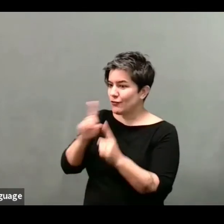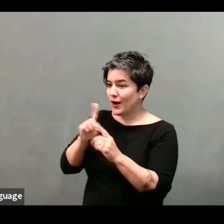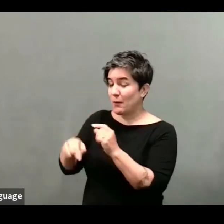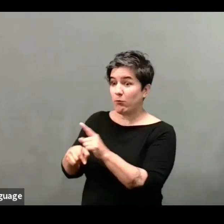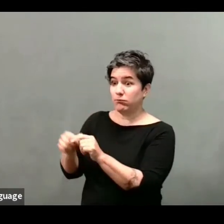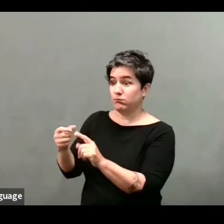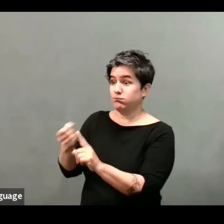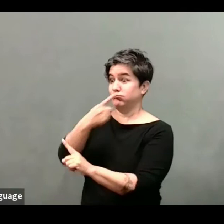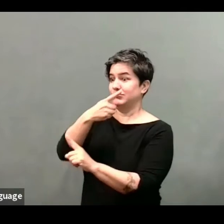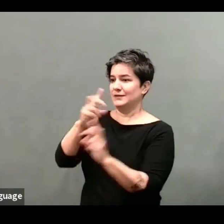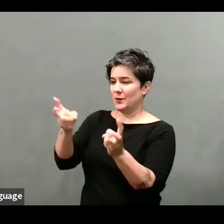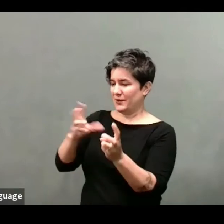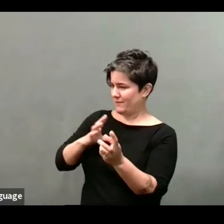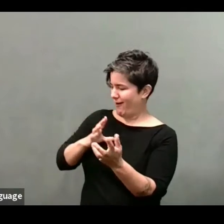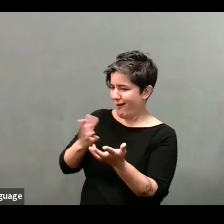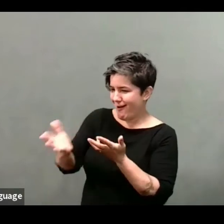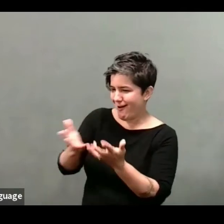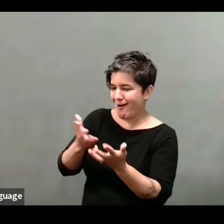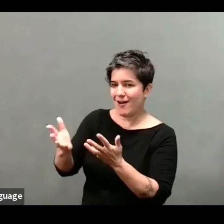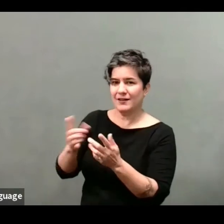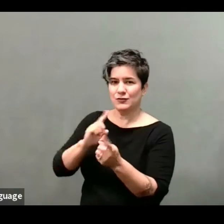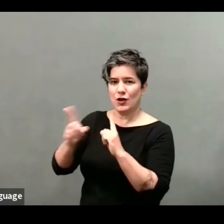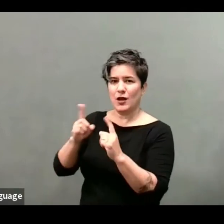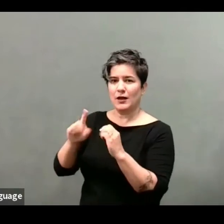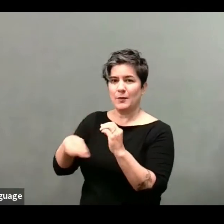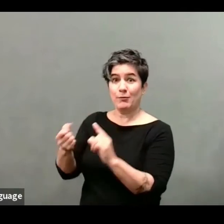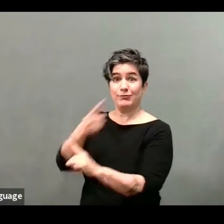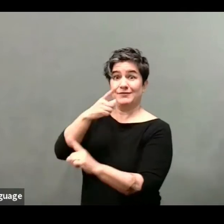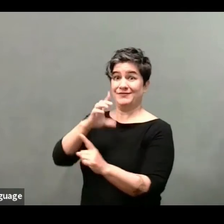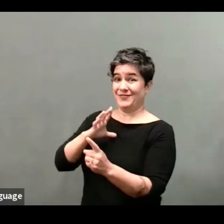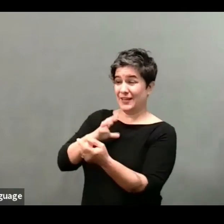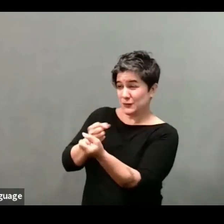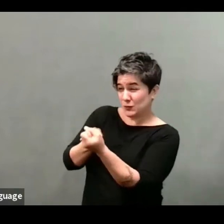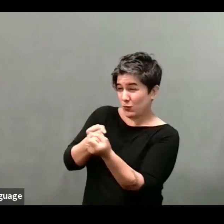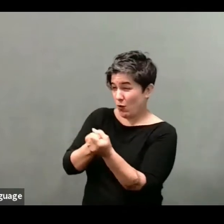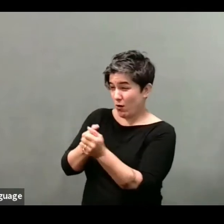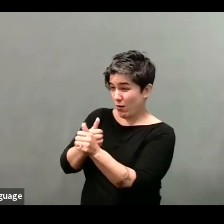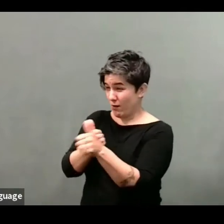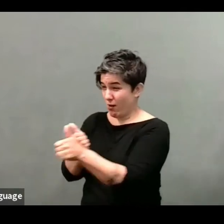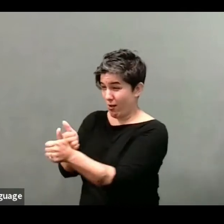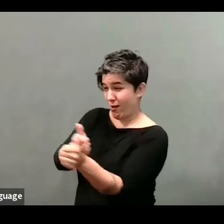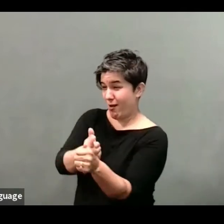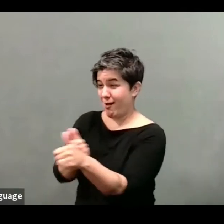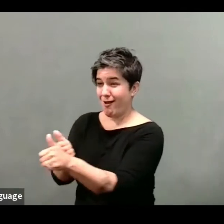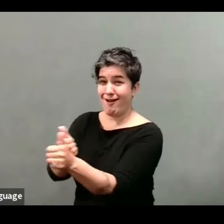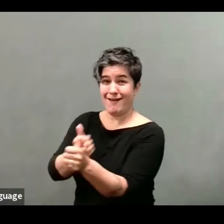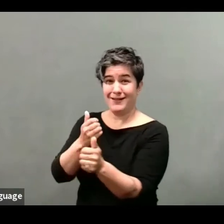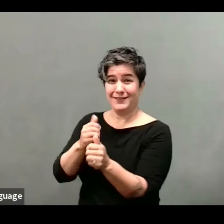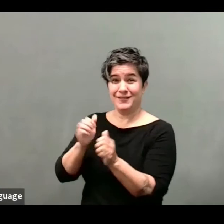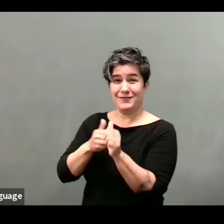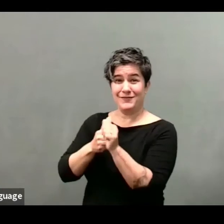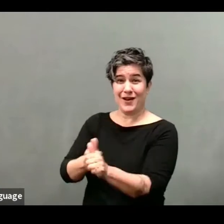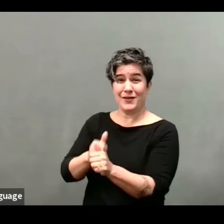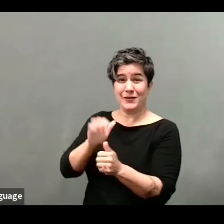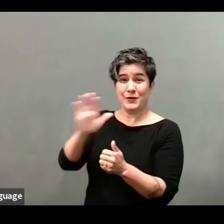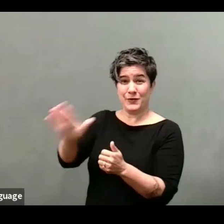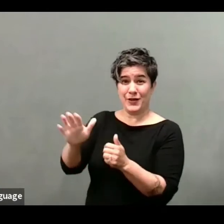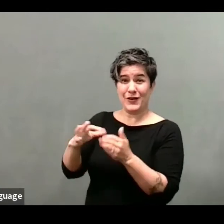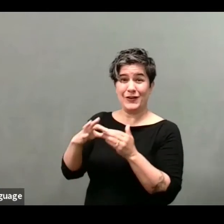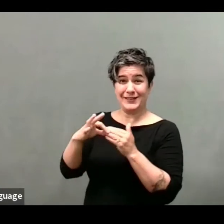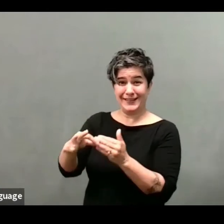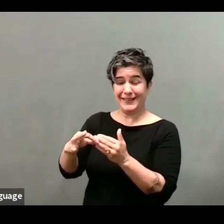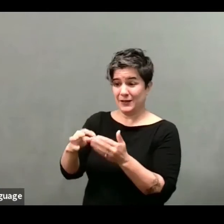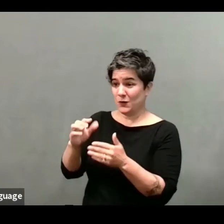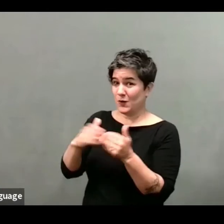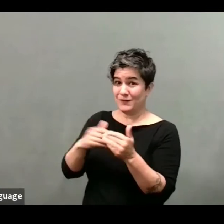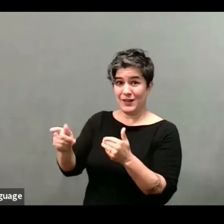bags, your big bag of ideas of how you can kind of be in the moment with the survivor and help them pass the time during that